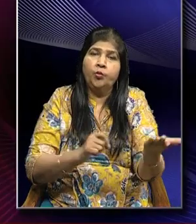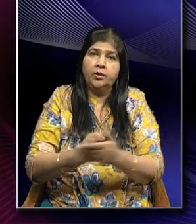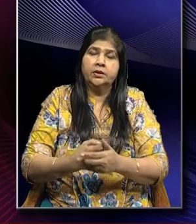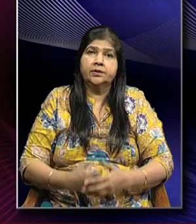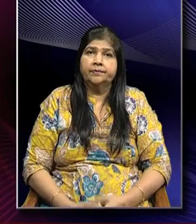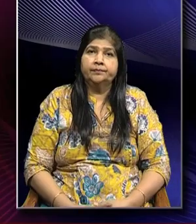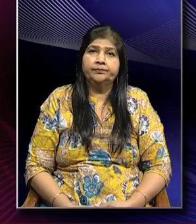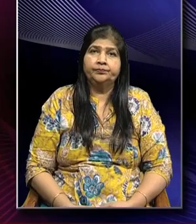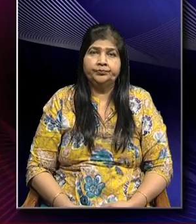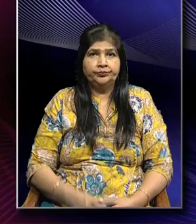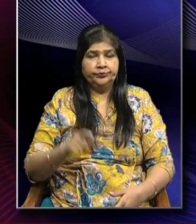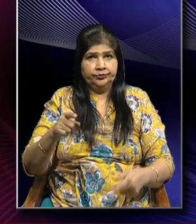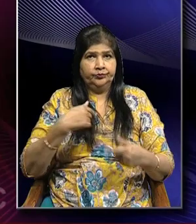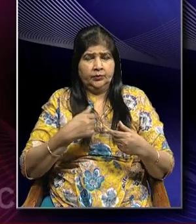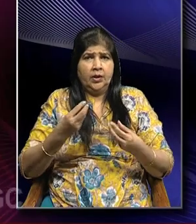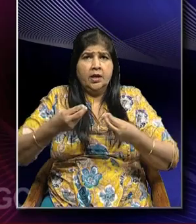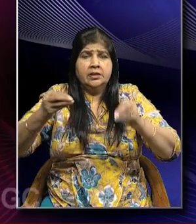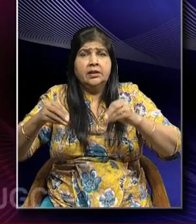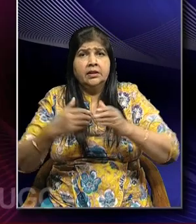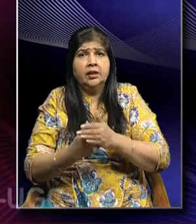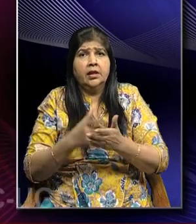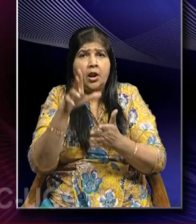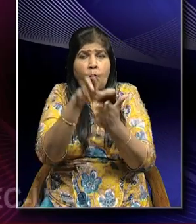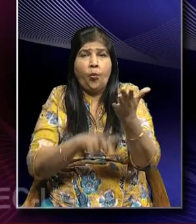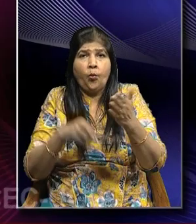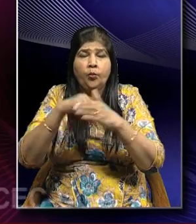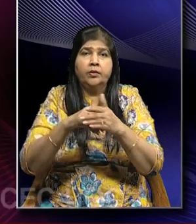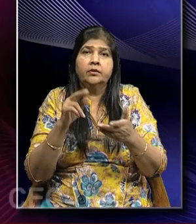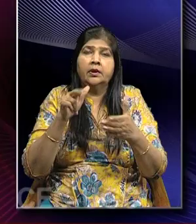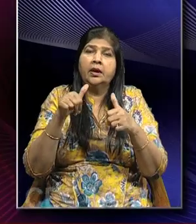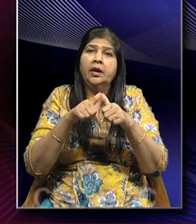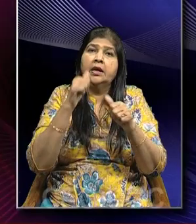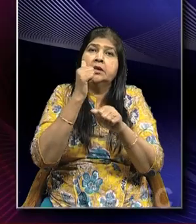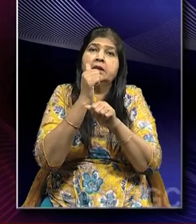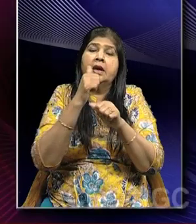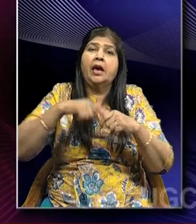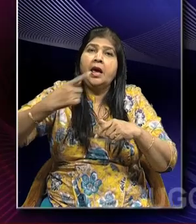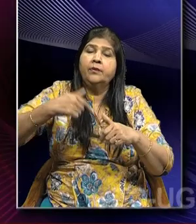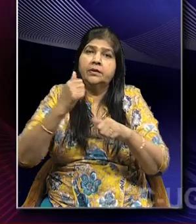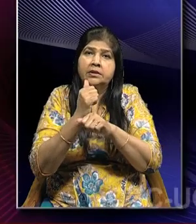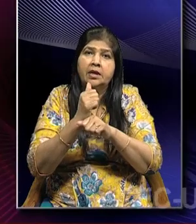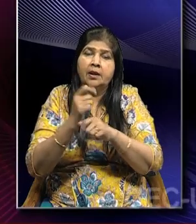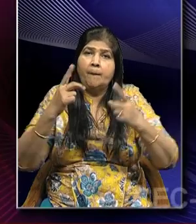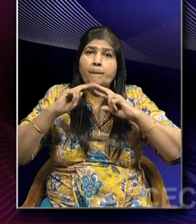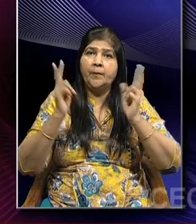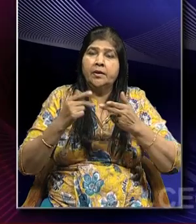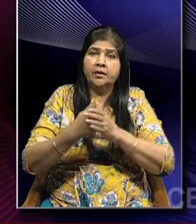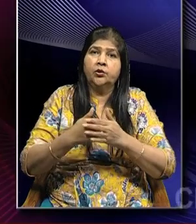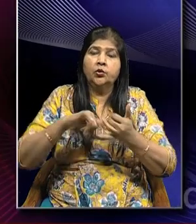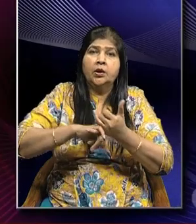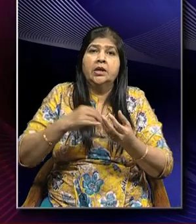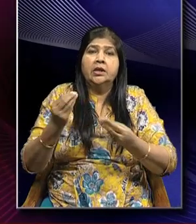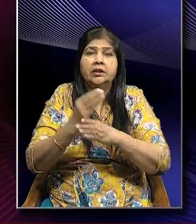shareholders. So when you are sending the notice of AGM annual general meeting to your